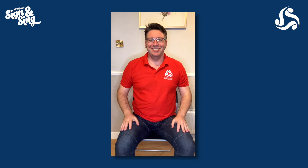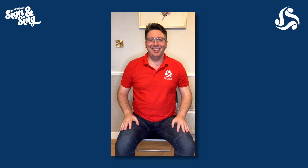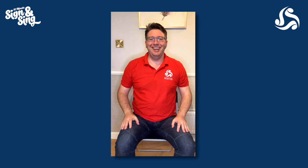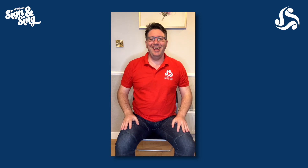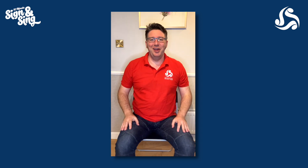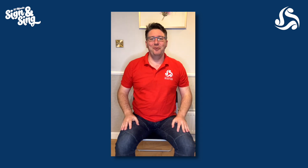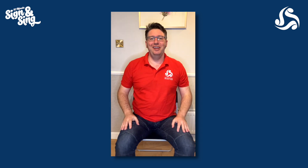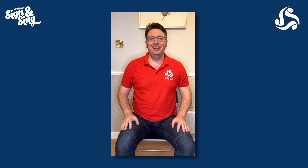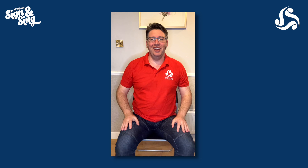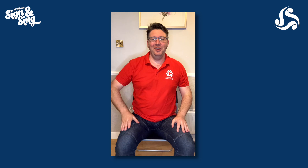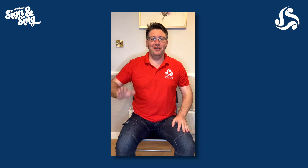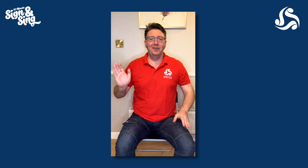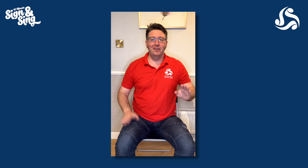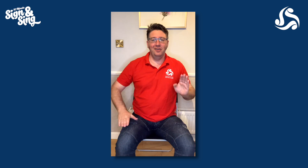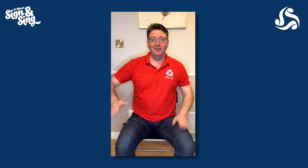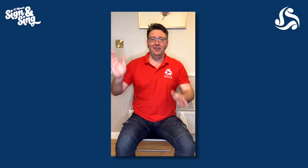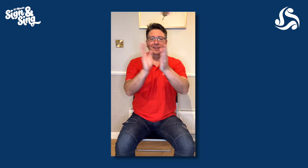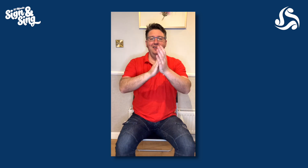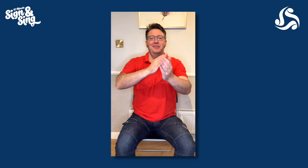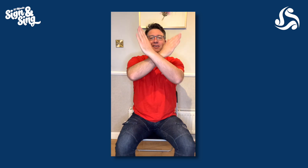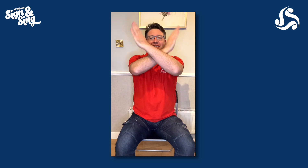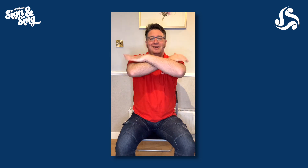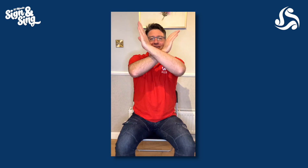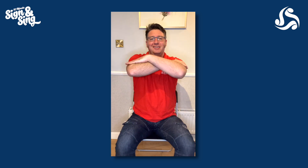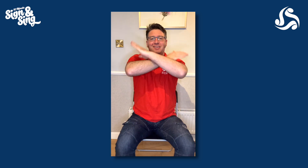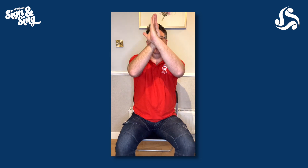You do it. Here we go.